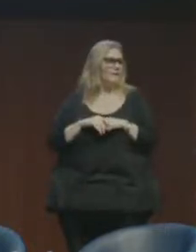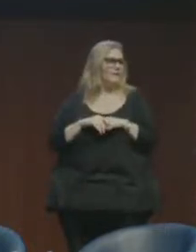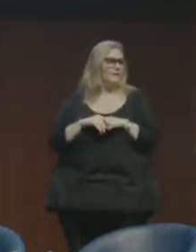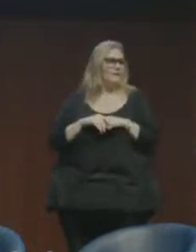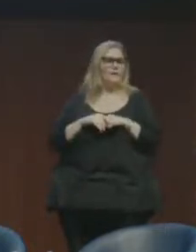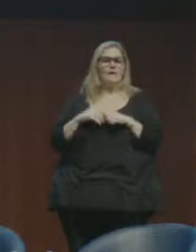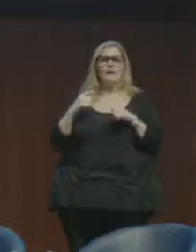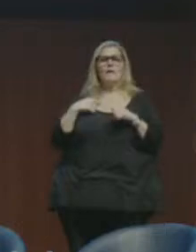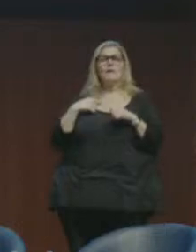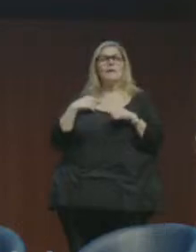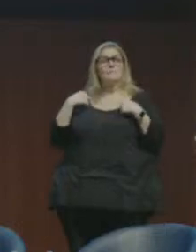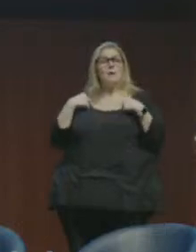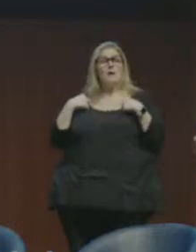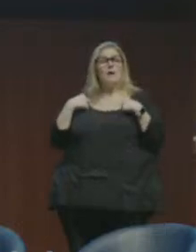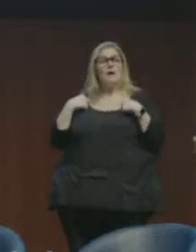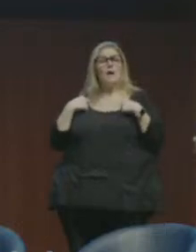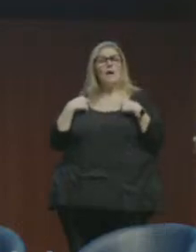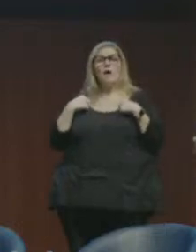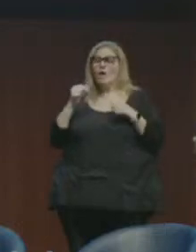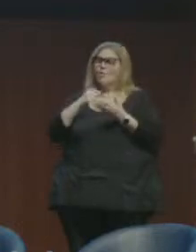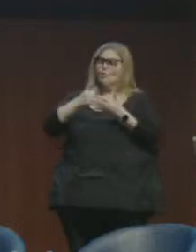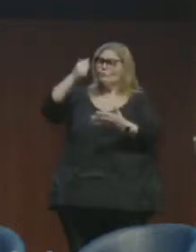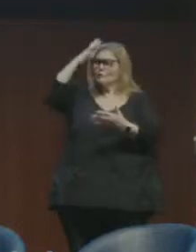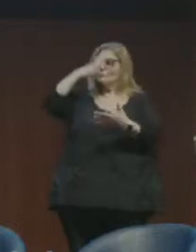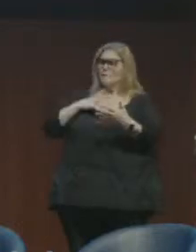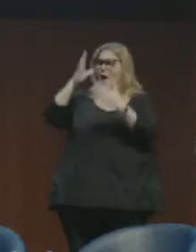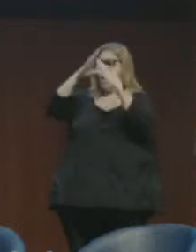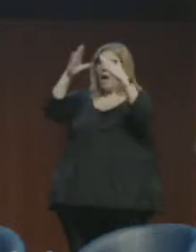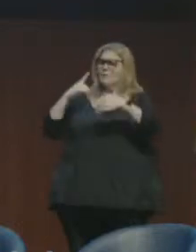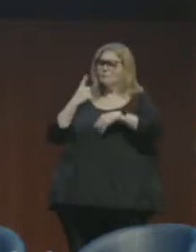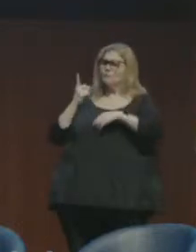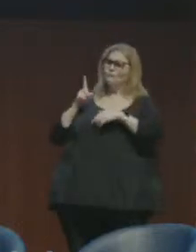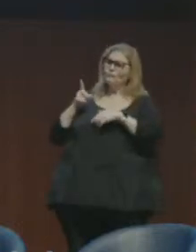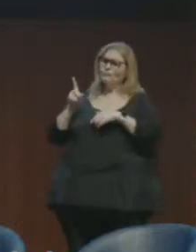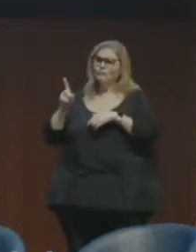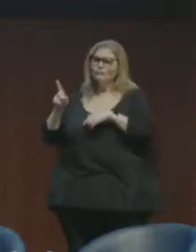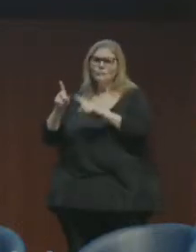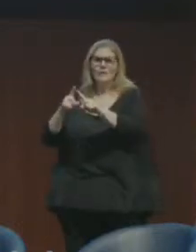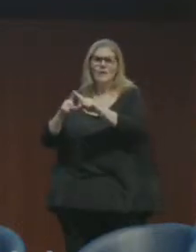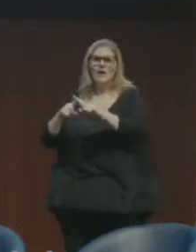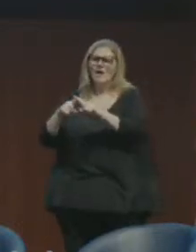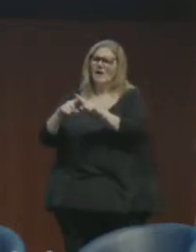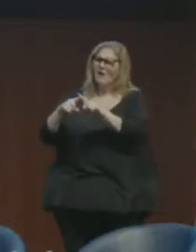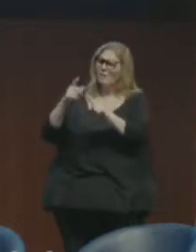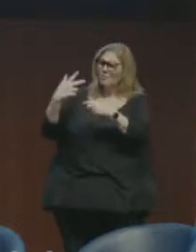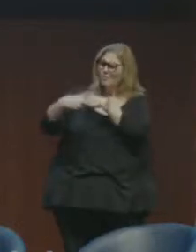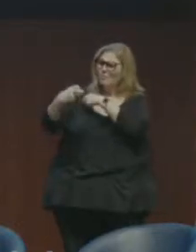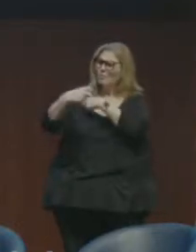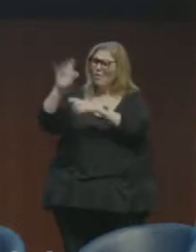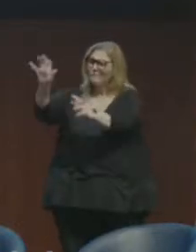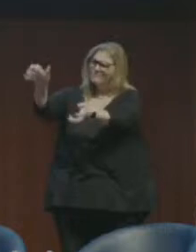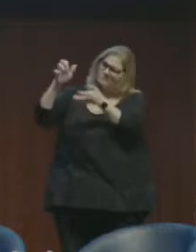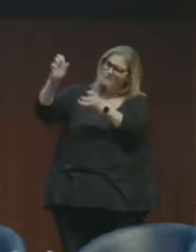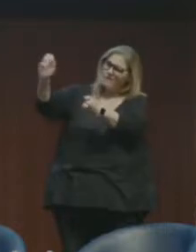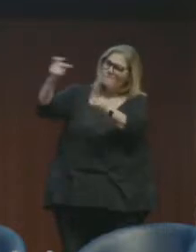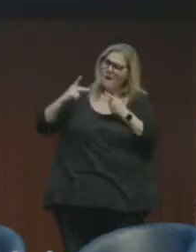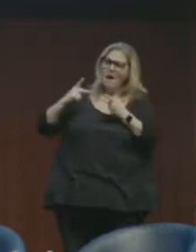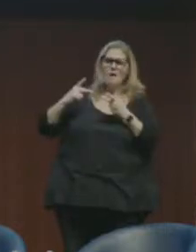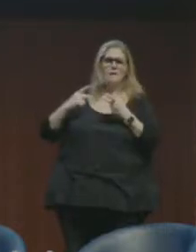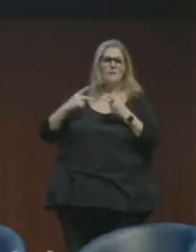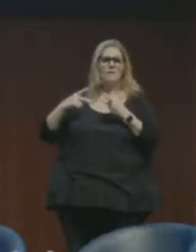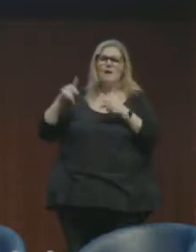I went down to the rich man's house, took back what he stole from me. I took